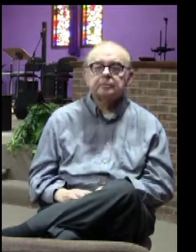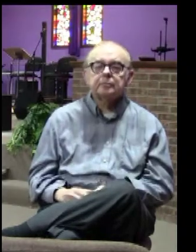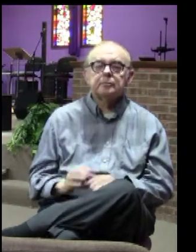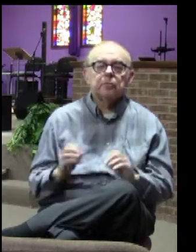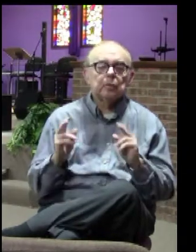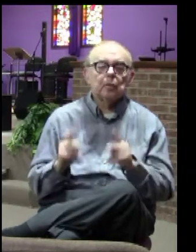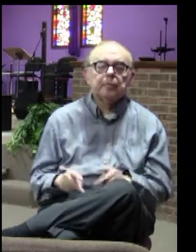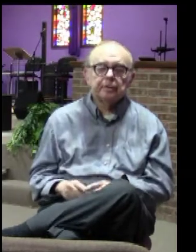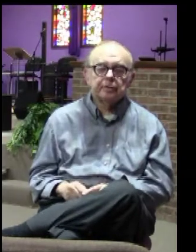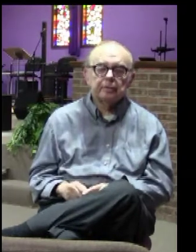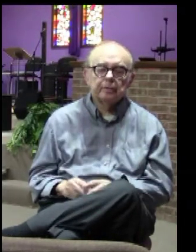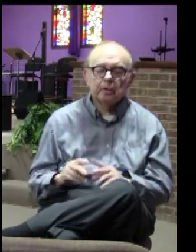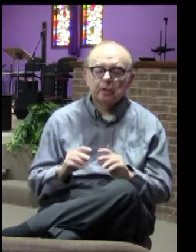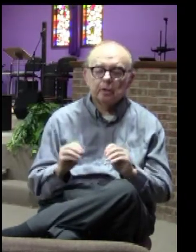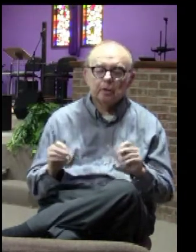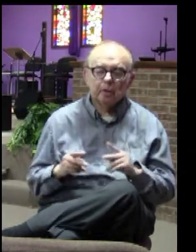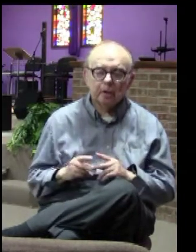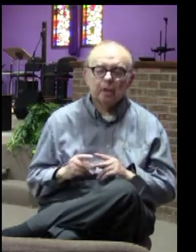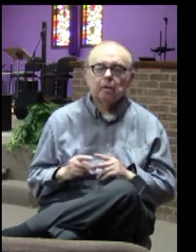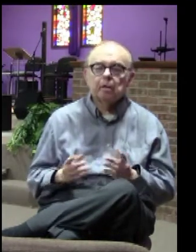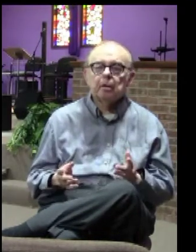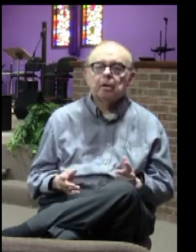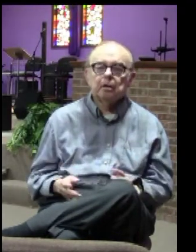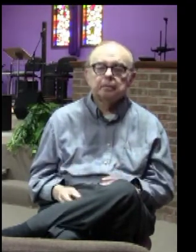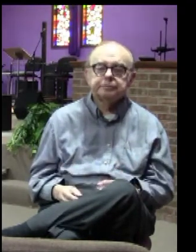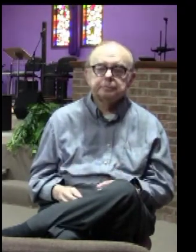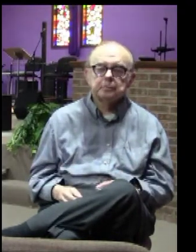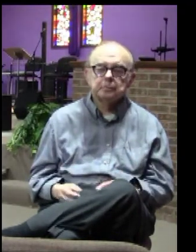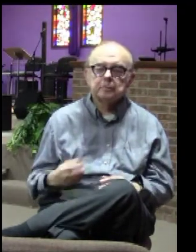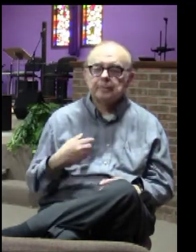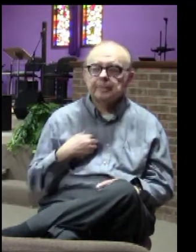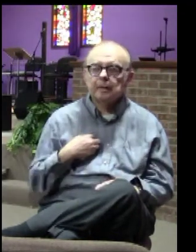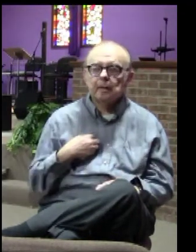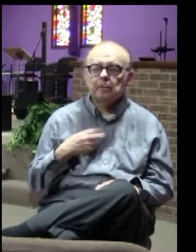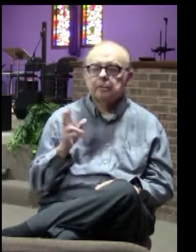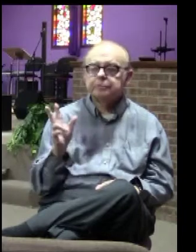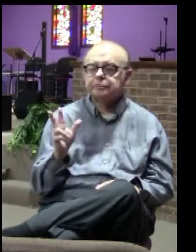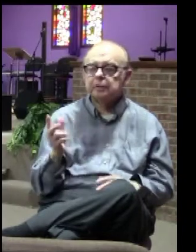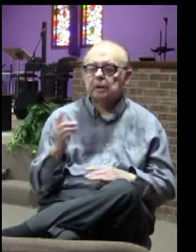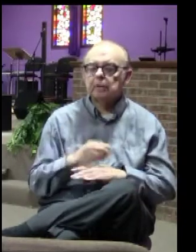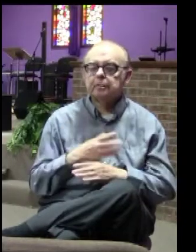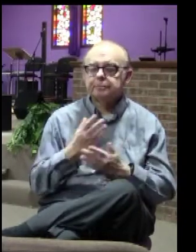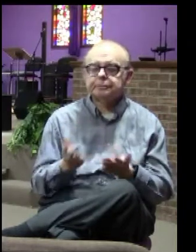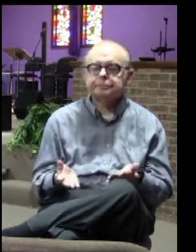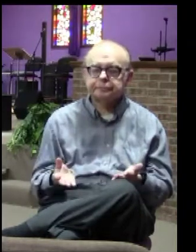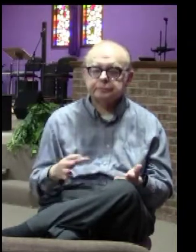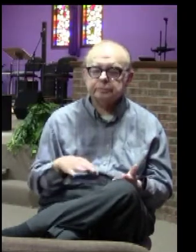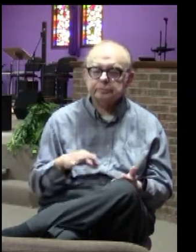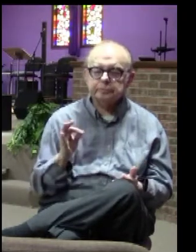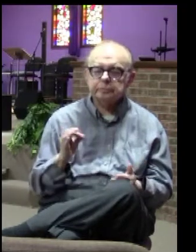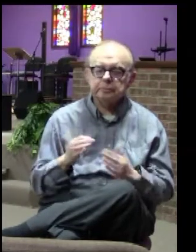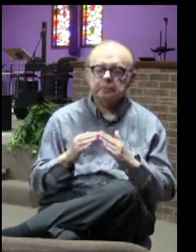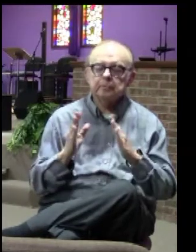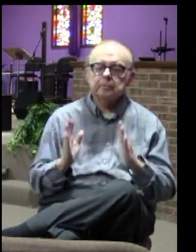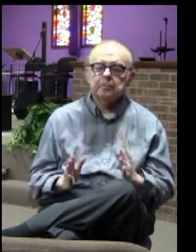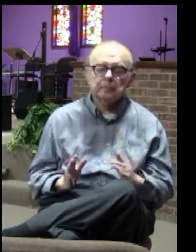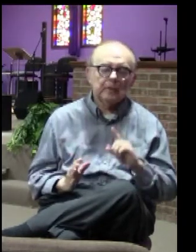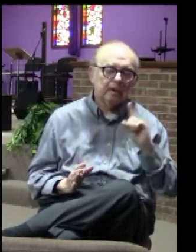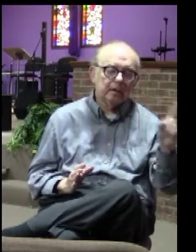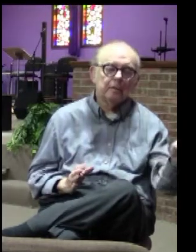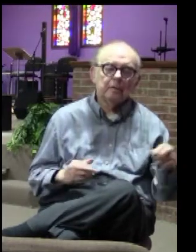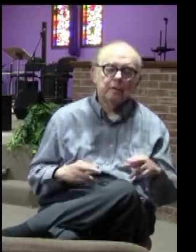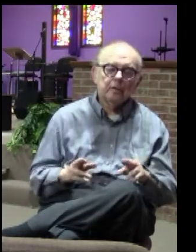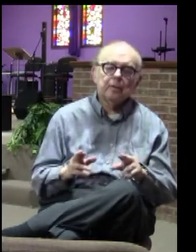No place at all to live. And finally, we had about 3 days left, and we finally found a house that was just right down the road,